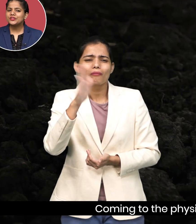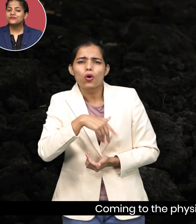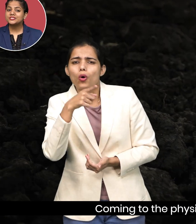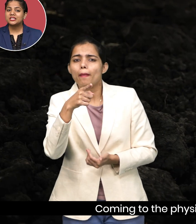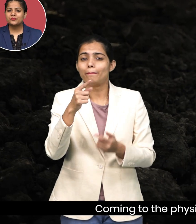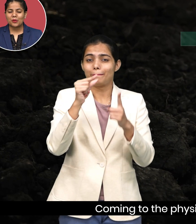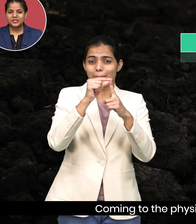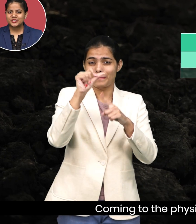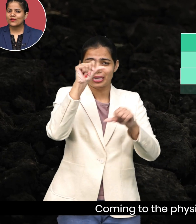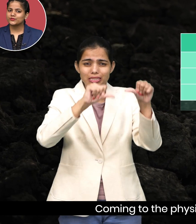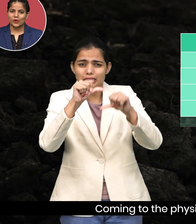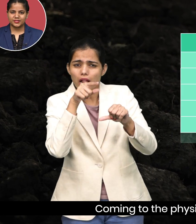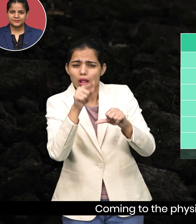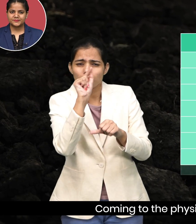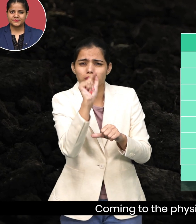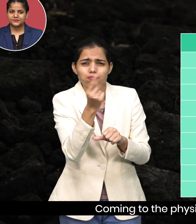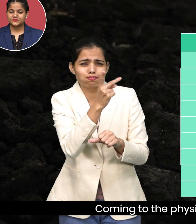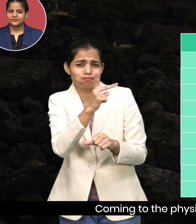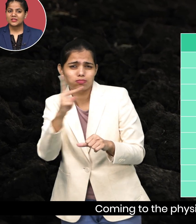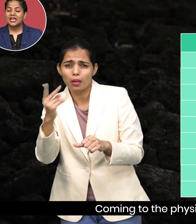Coming to the physical properties of soil,